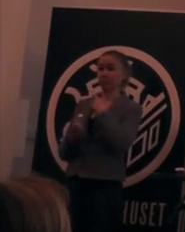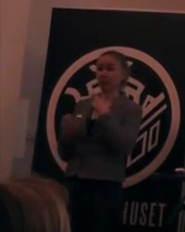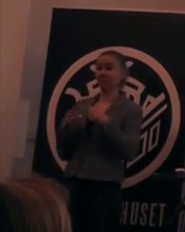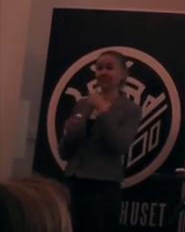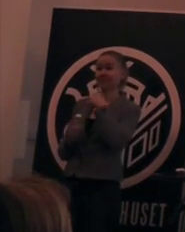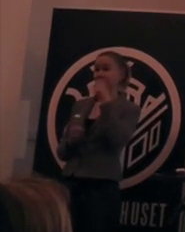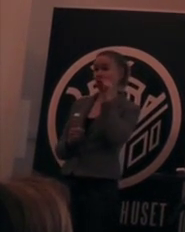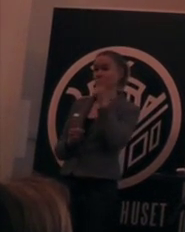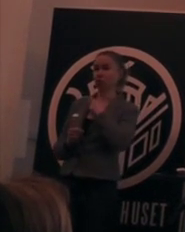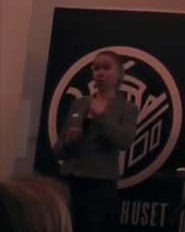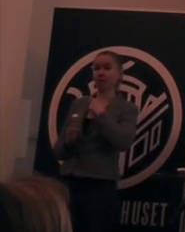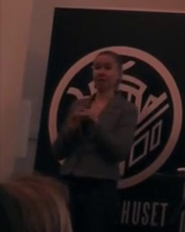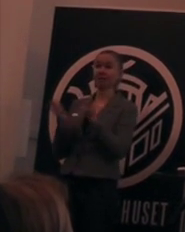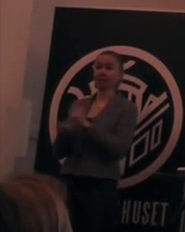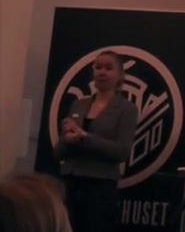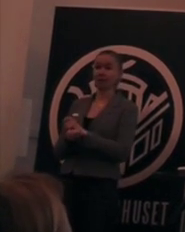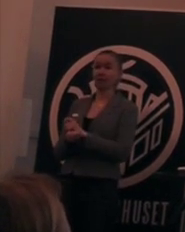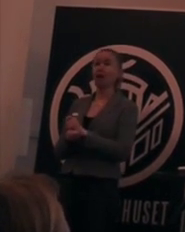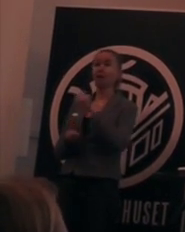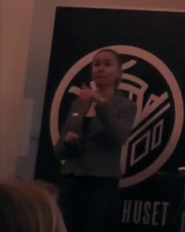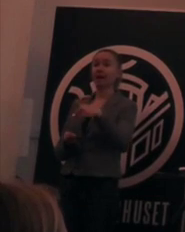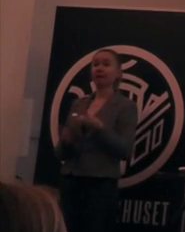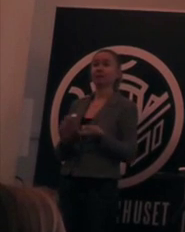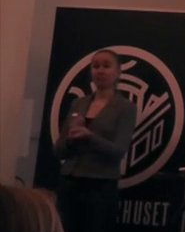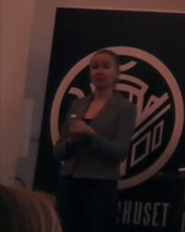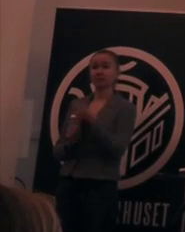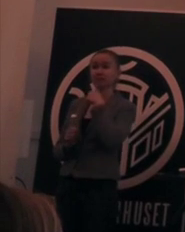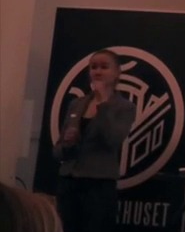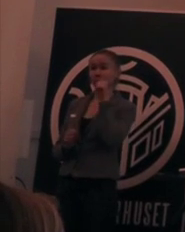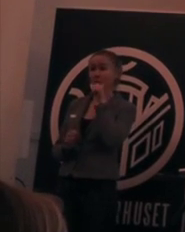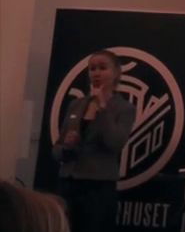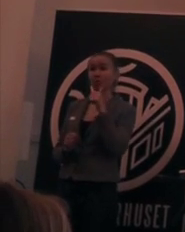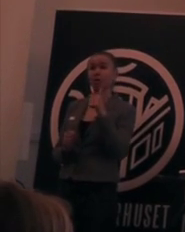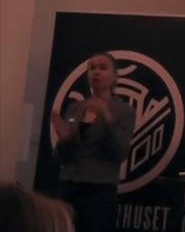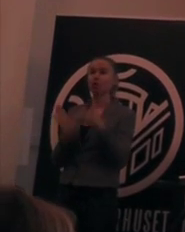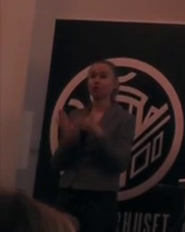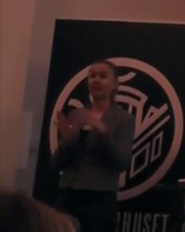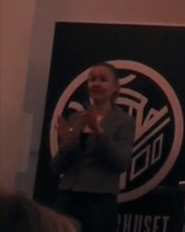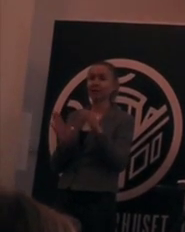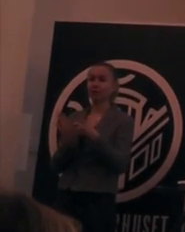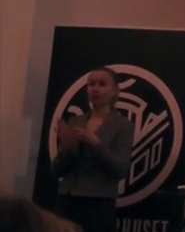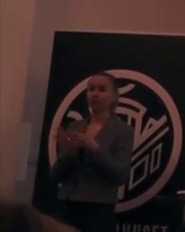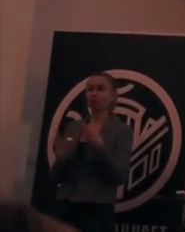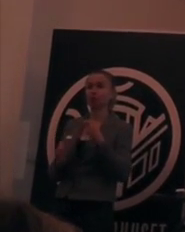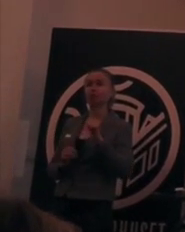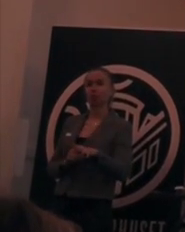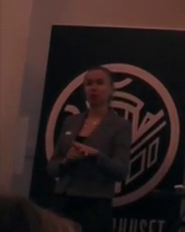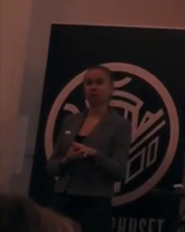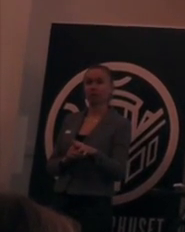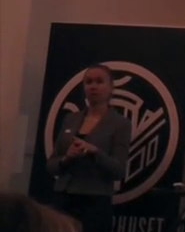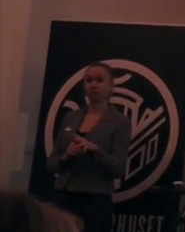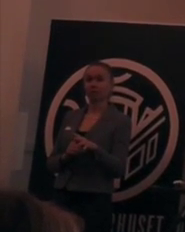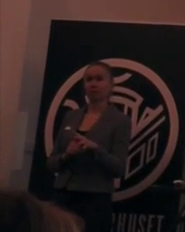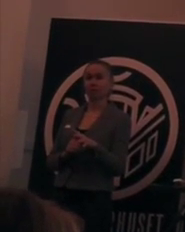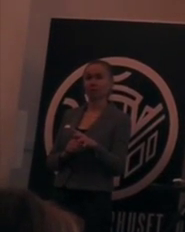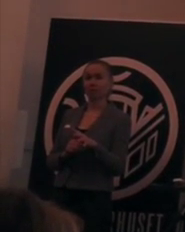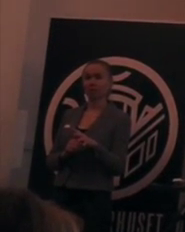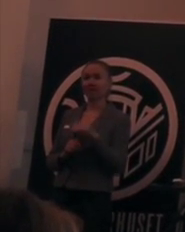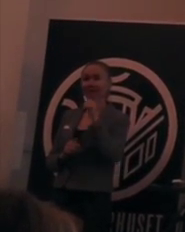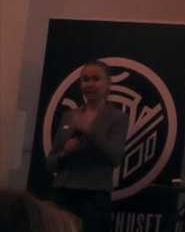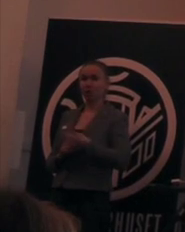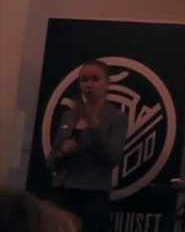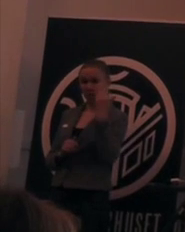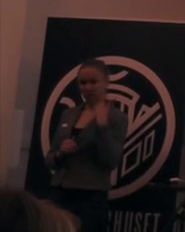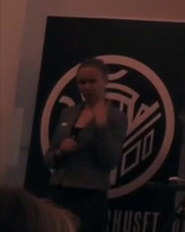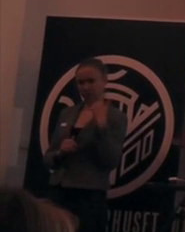the story changed for me when Milan was killed. So on November 9th, 2014, a little more than a year